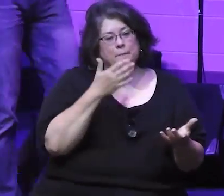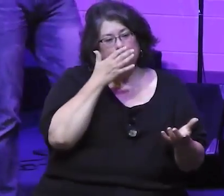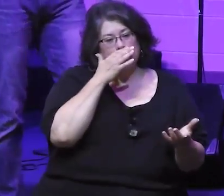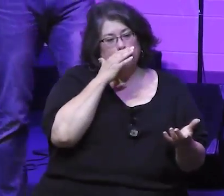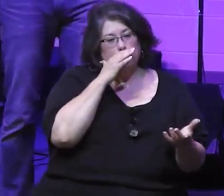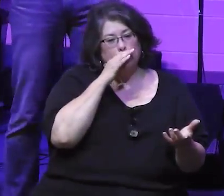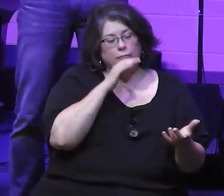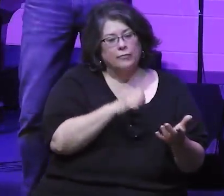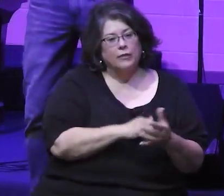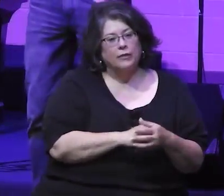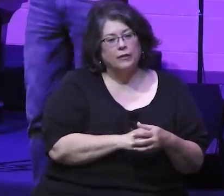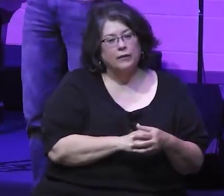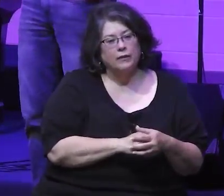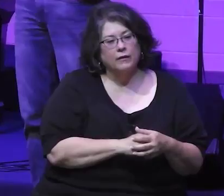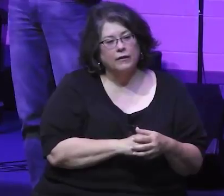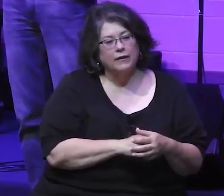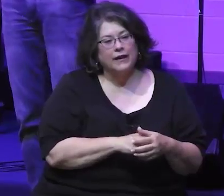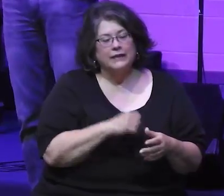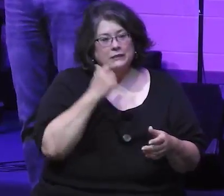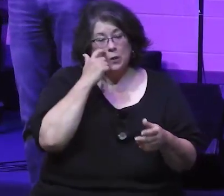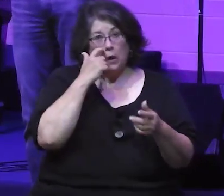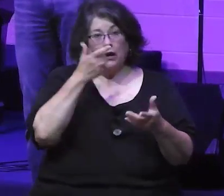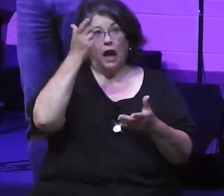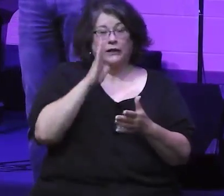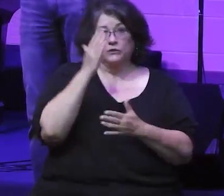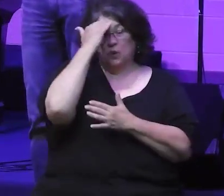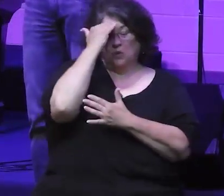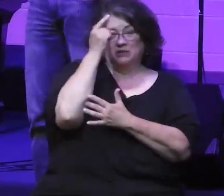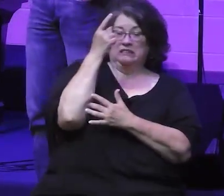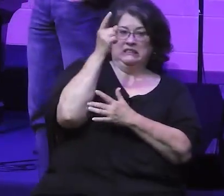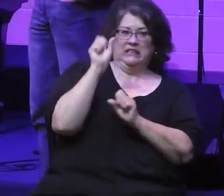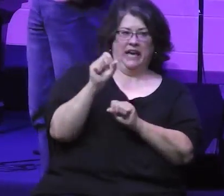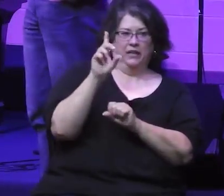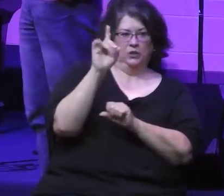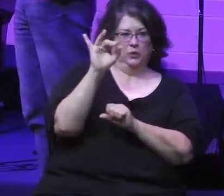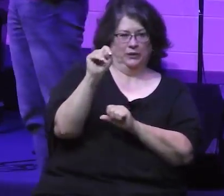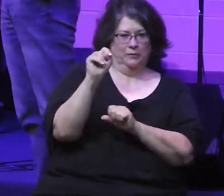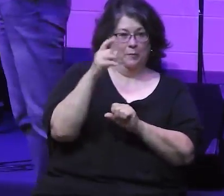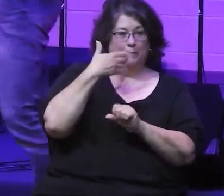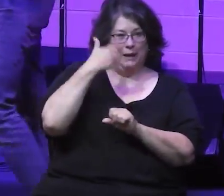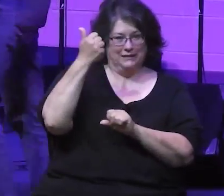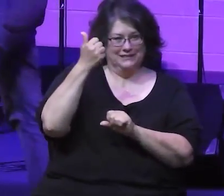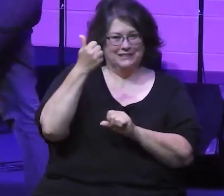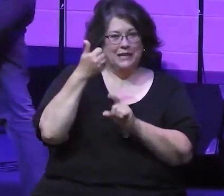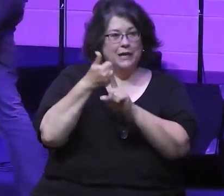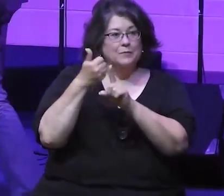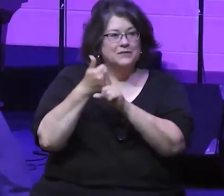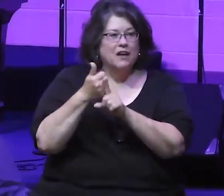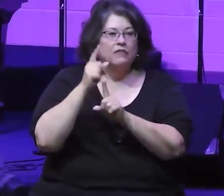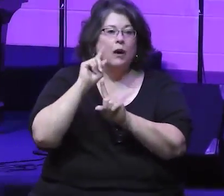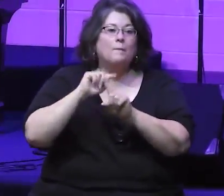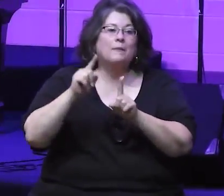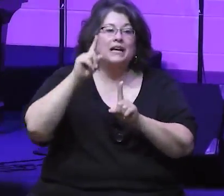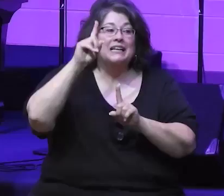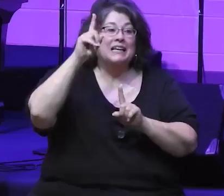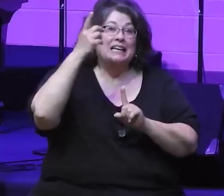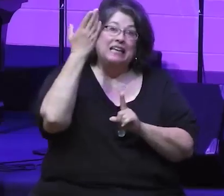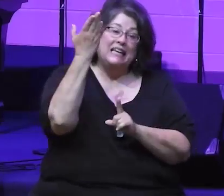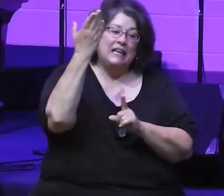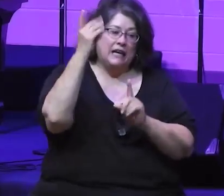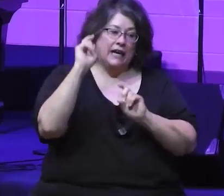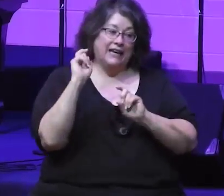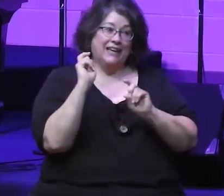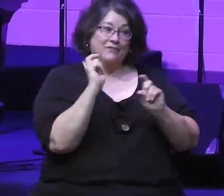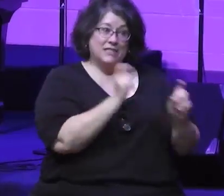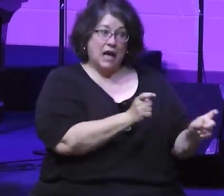So, that's not a reality for God. He gives and invests inside of people for a motivation not of kingdom efficiency,